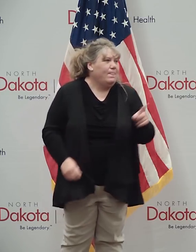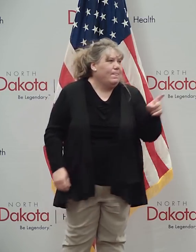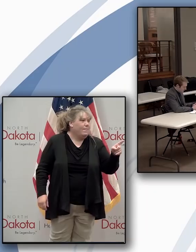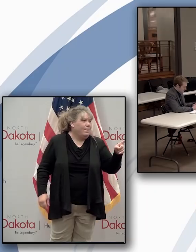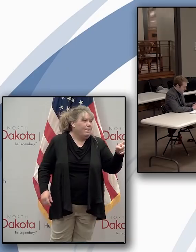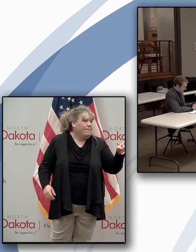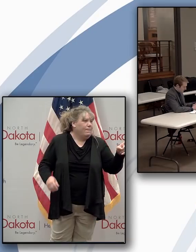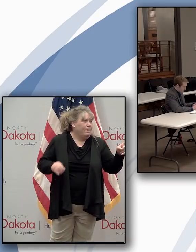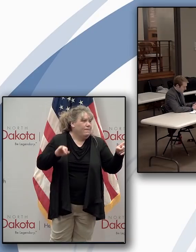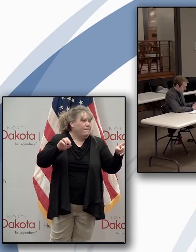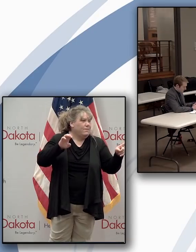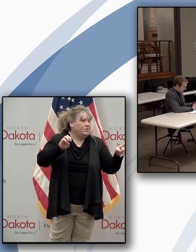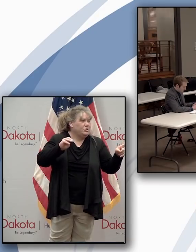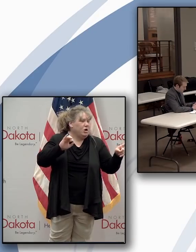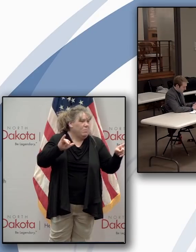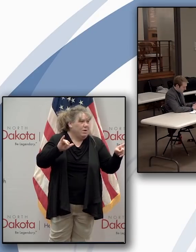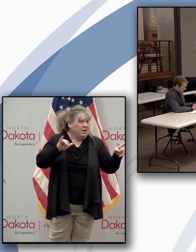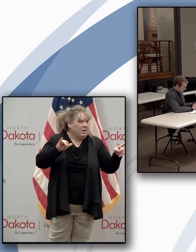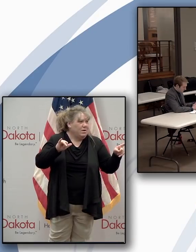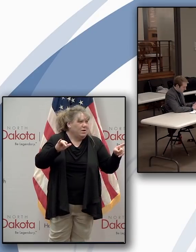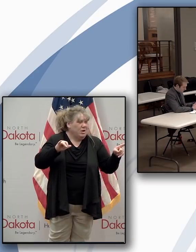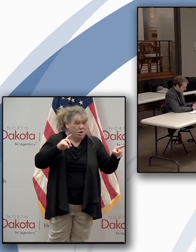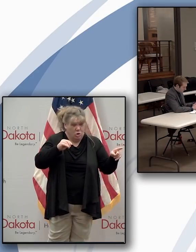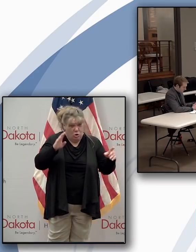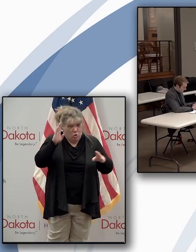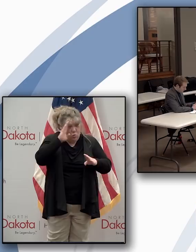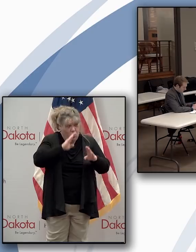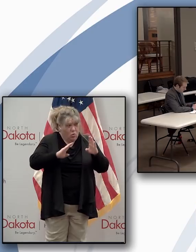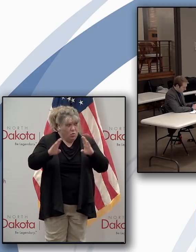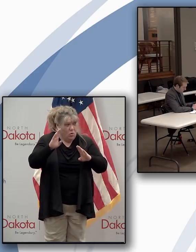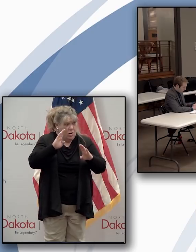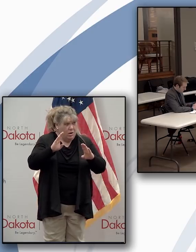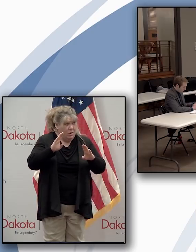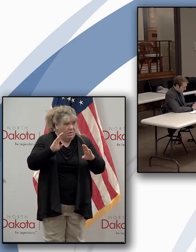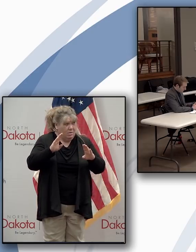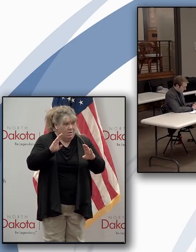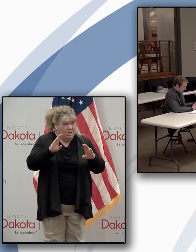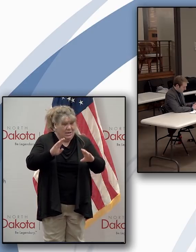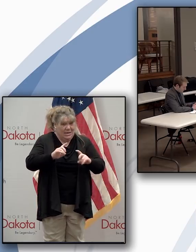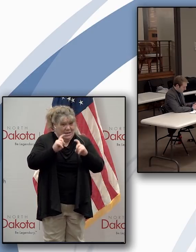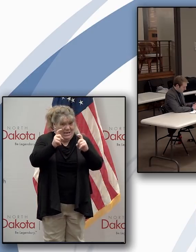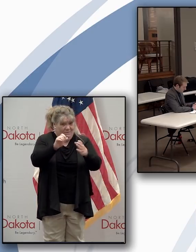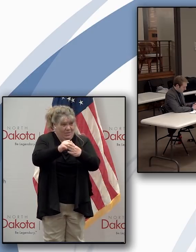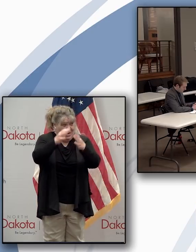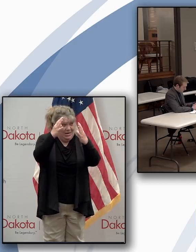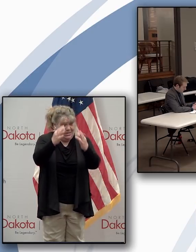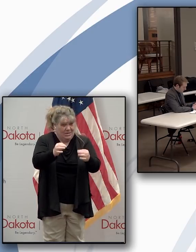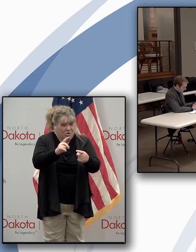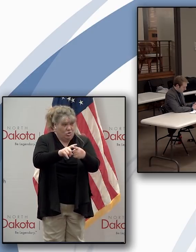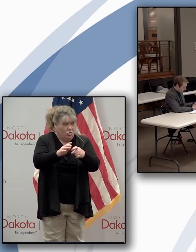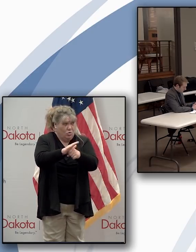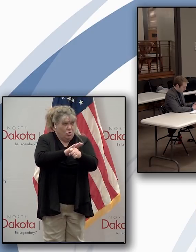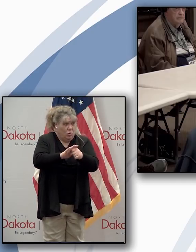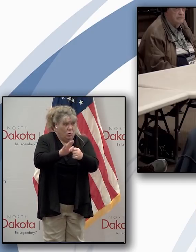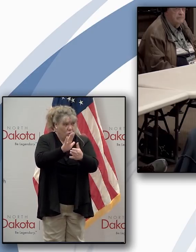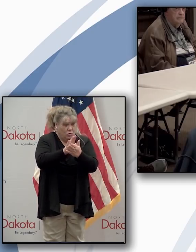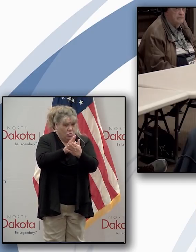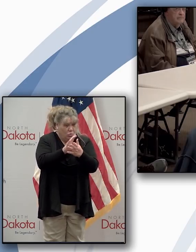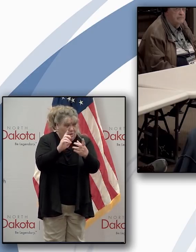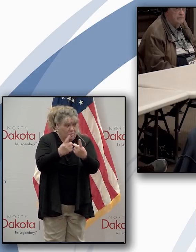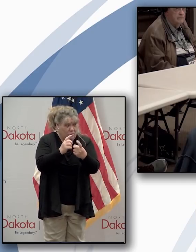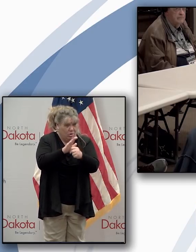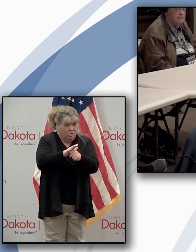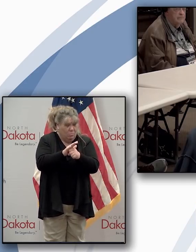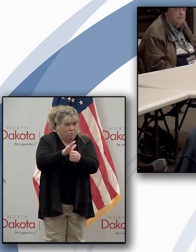I'm just wondering, do you worry that putting this decision in local control could pressure